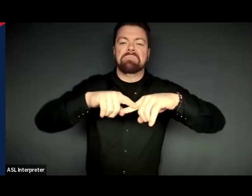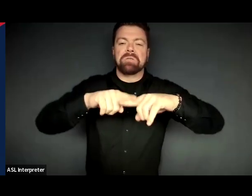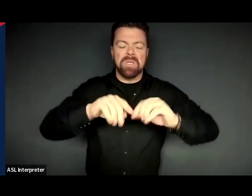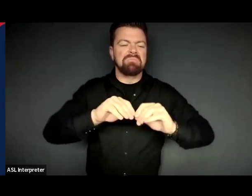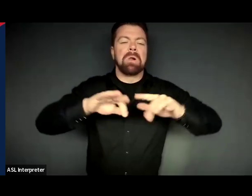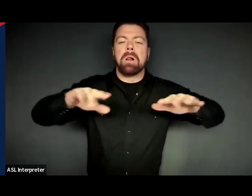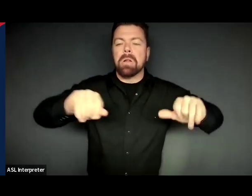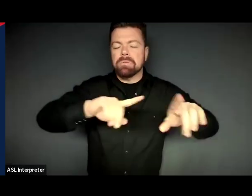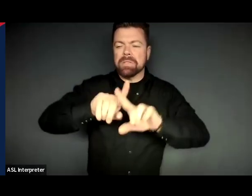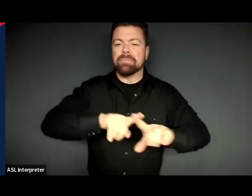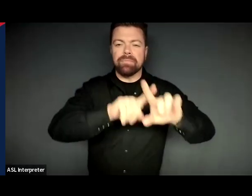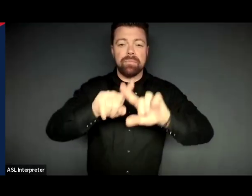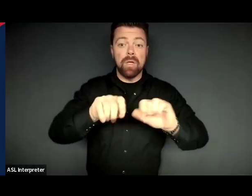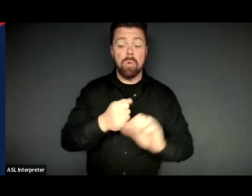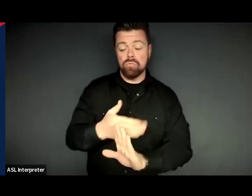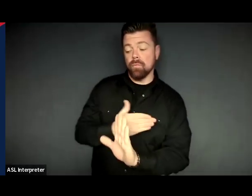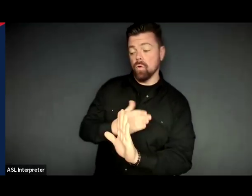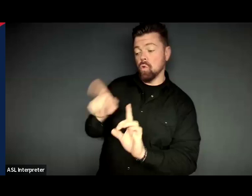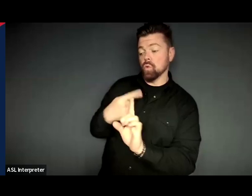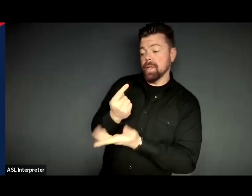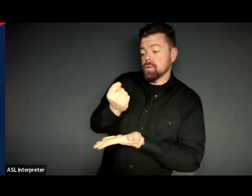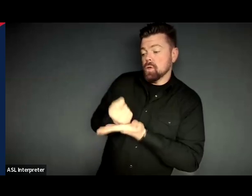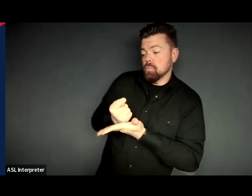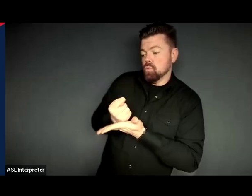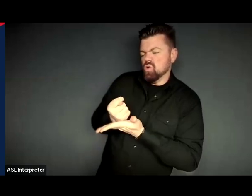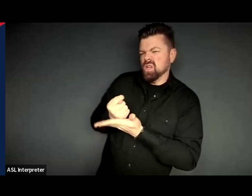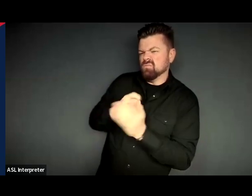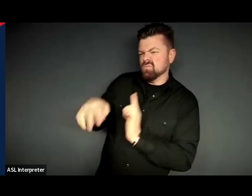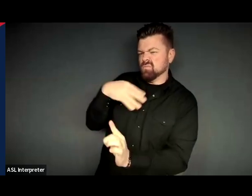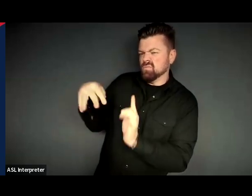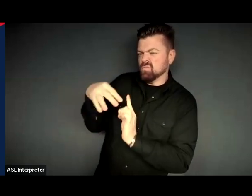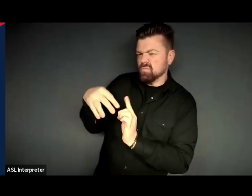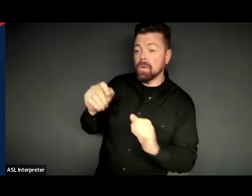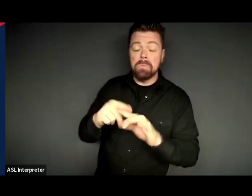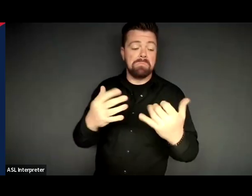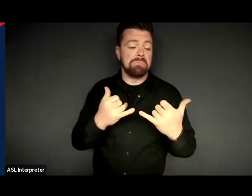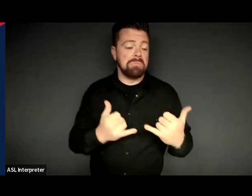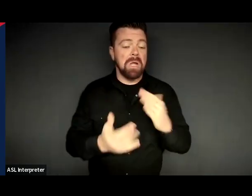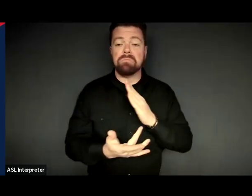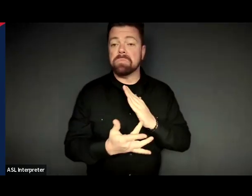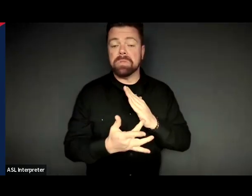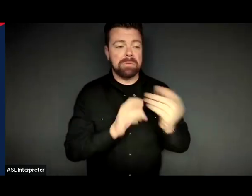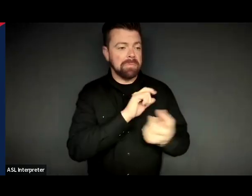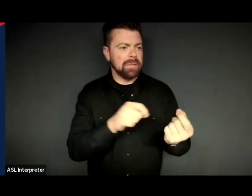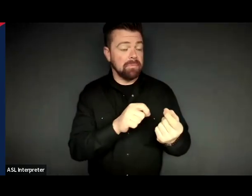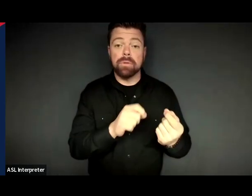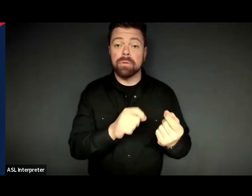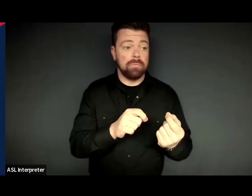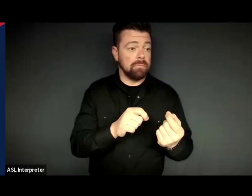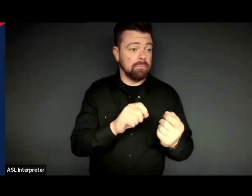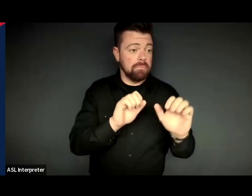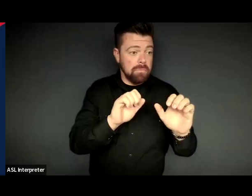allowed only in therapeutic settings, but we knew that it's a device that's been specifically made that you can use at